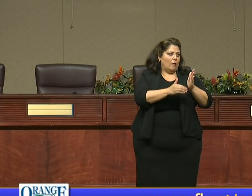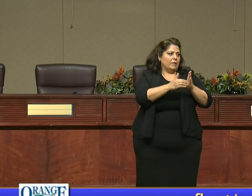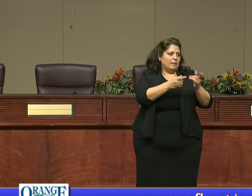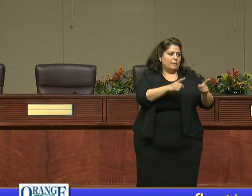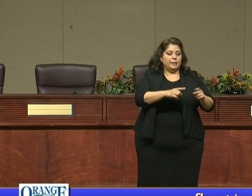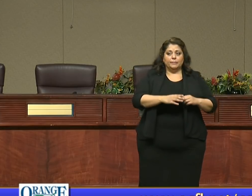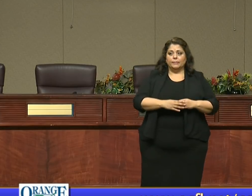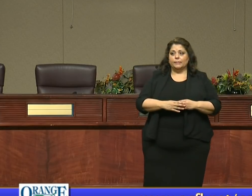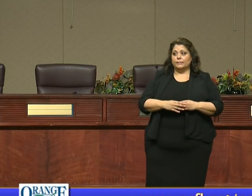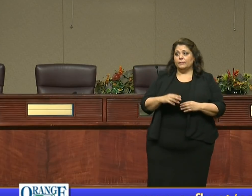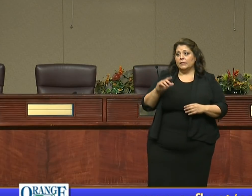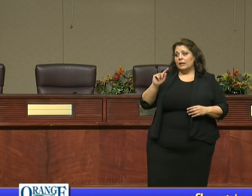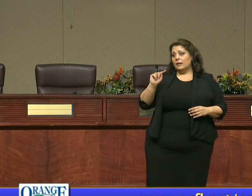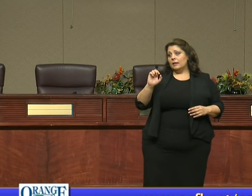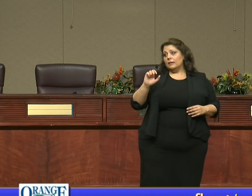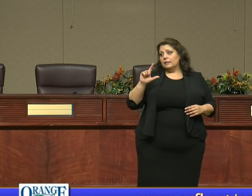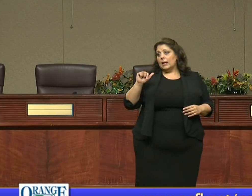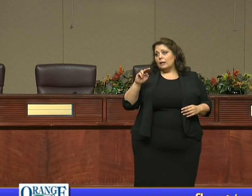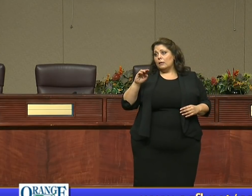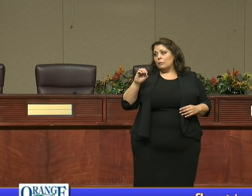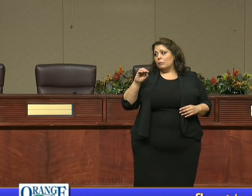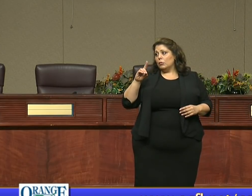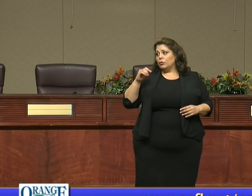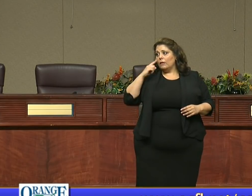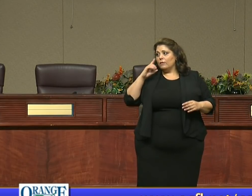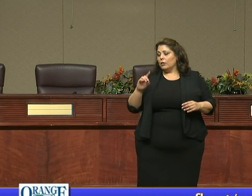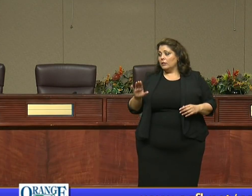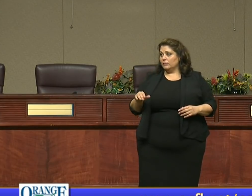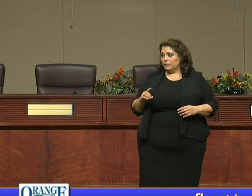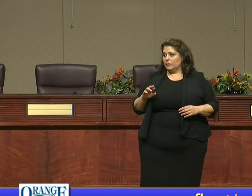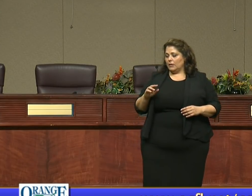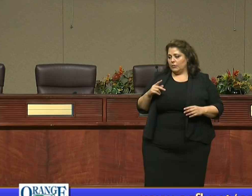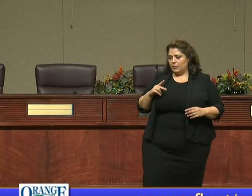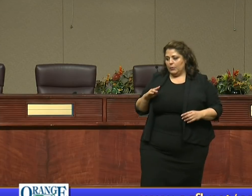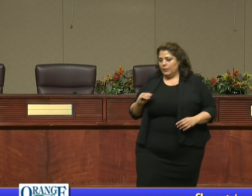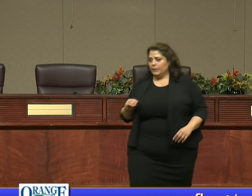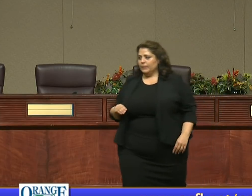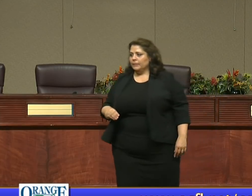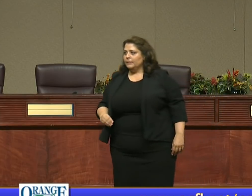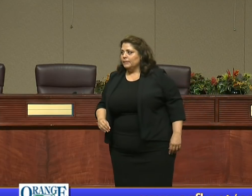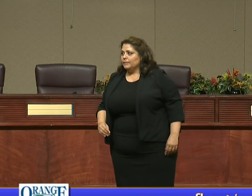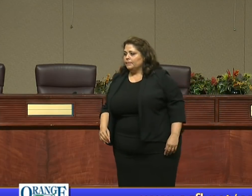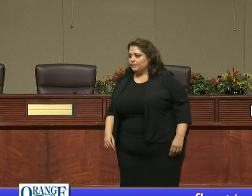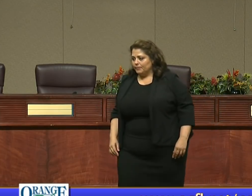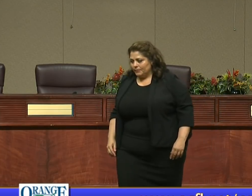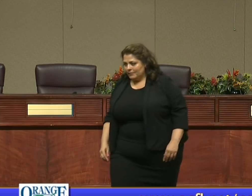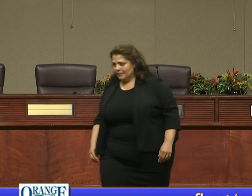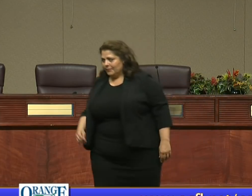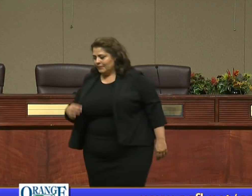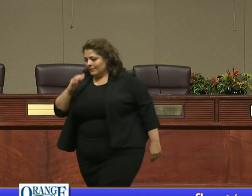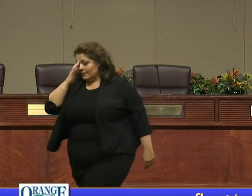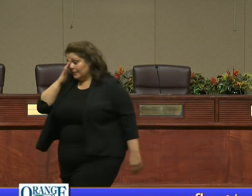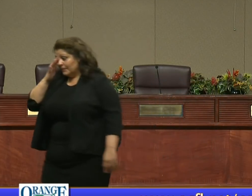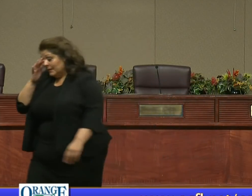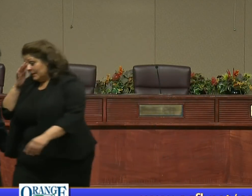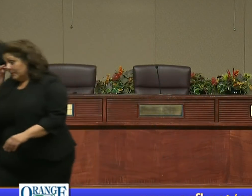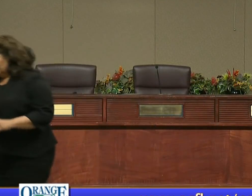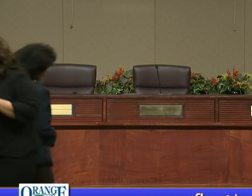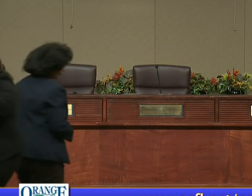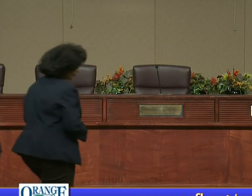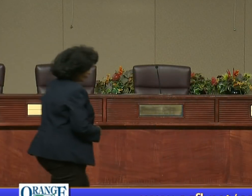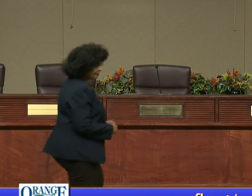Rafael Carderera from Telemundo. This question is for Dr. Pino in Spanish. Thank you, Dr. Pino.